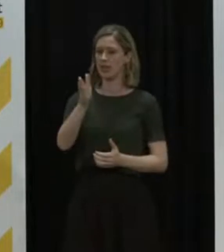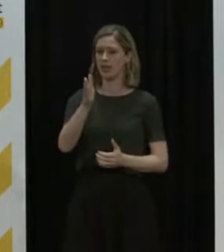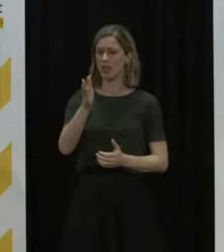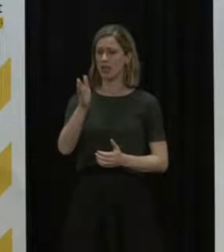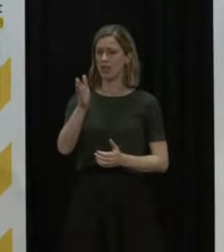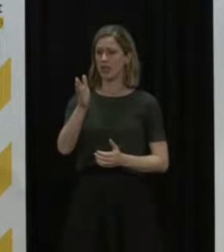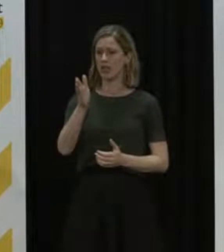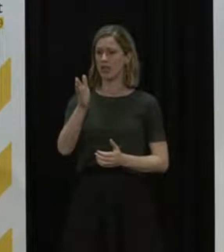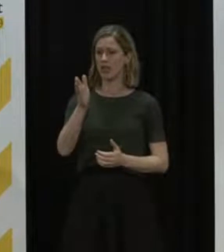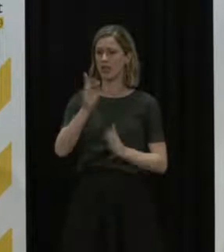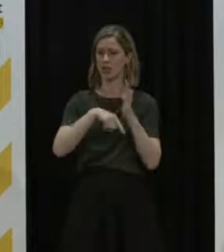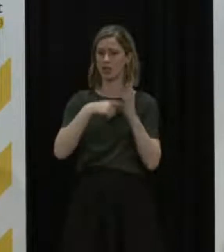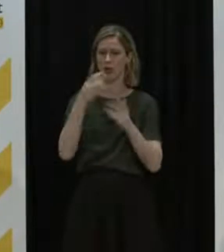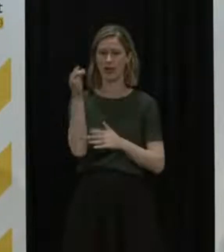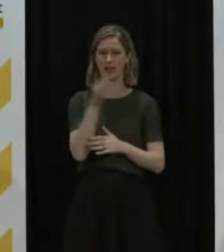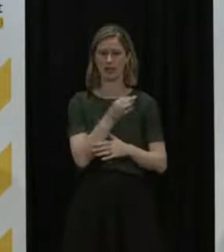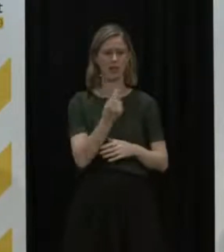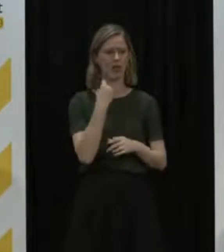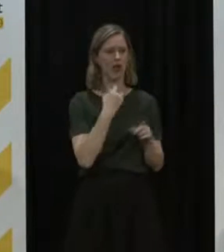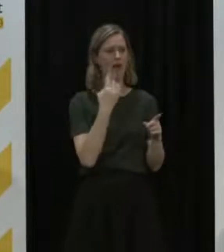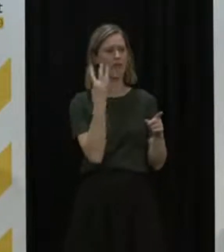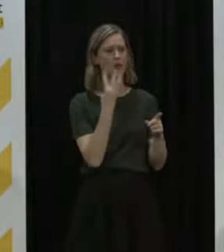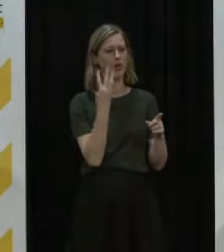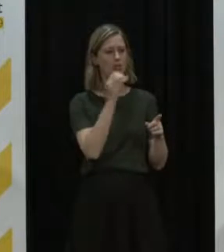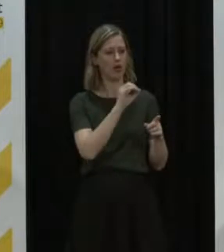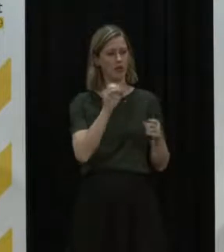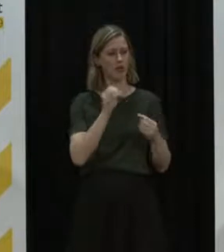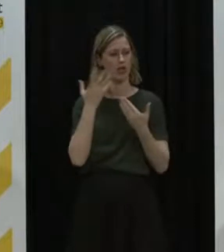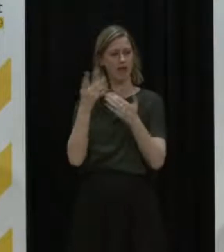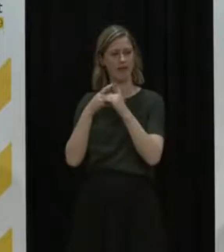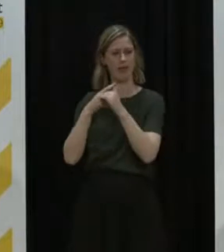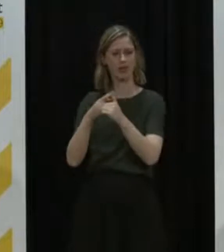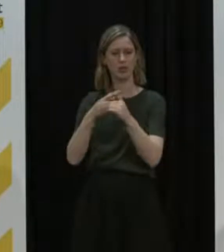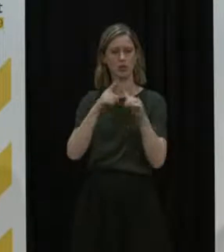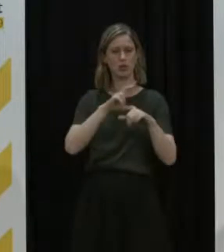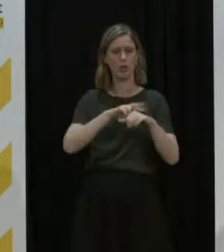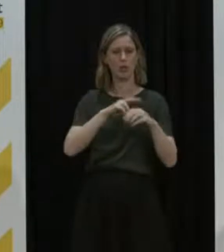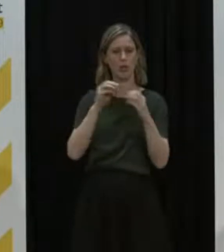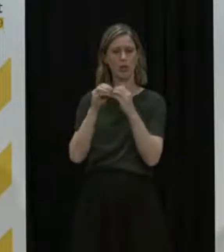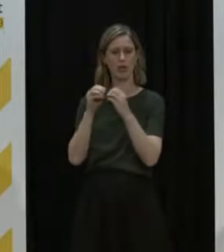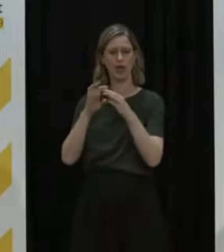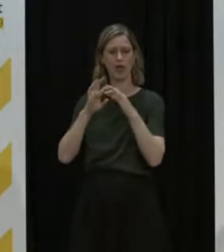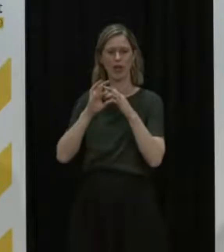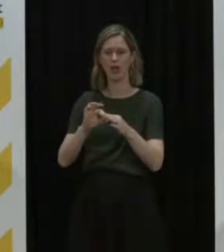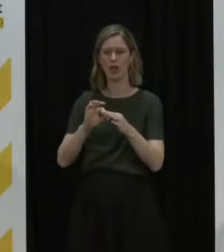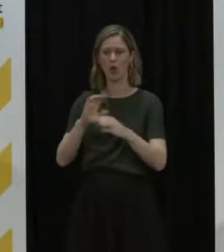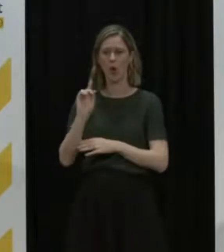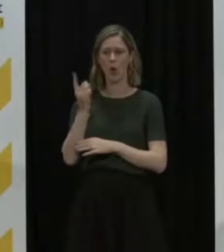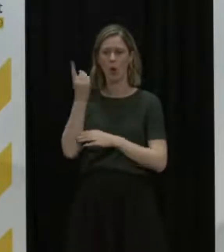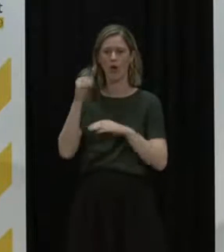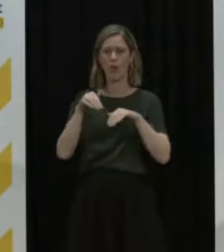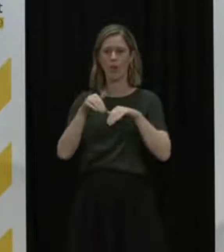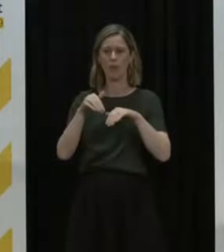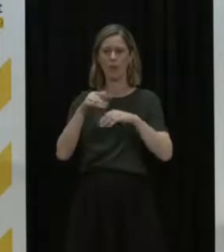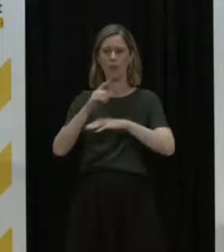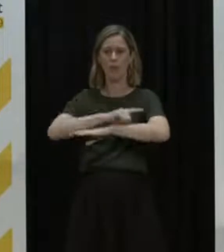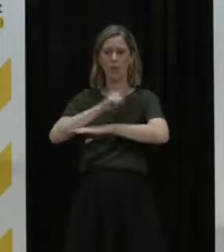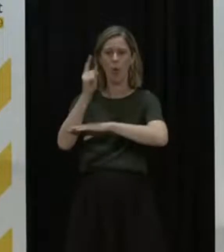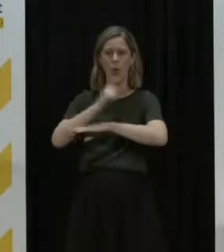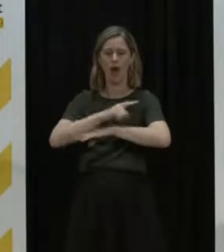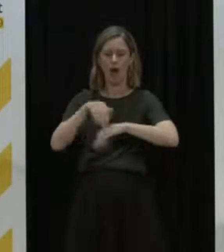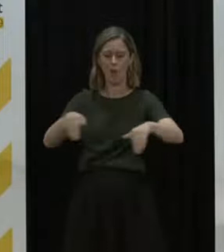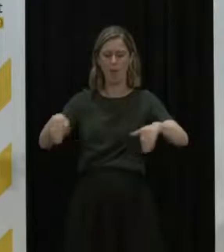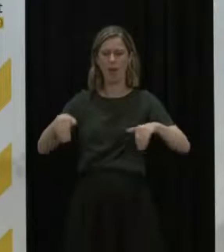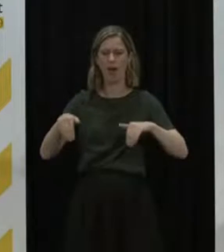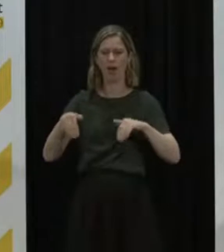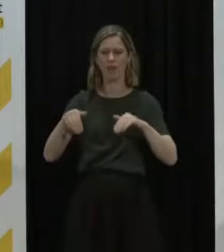on the 14th of October, you provided advice to Dr. Bloomfield. It was around the Auckland border, well, it included the Auckland